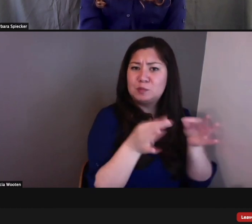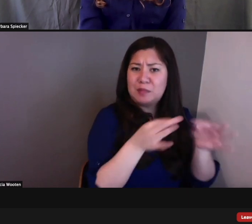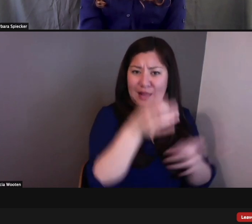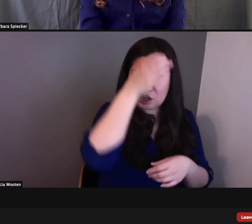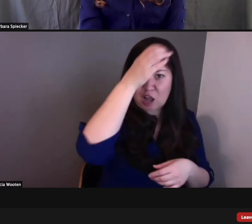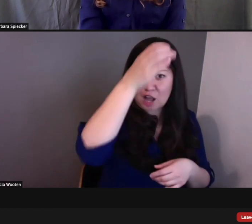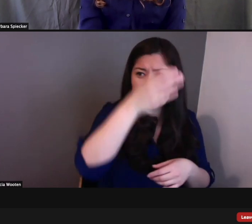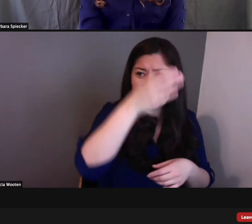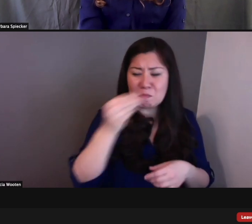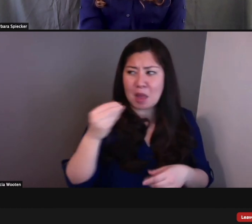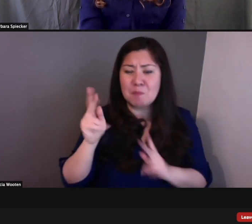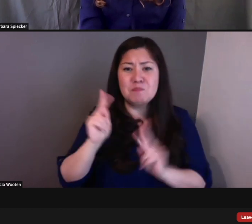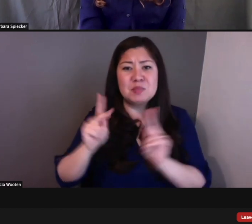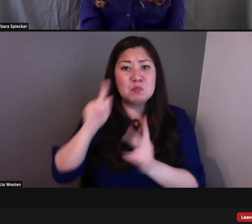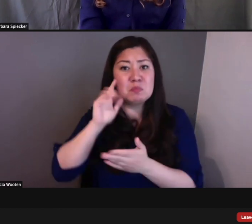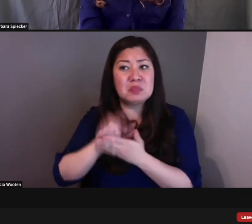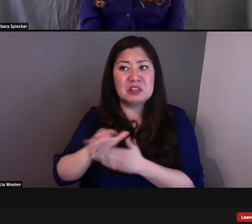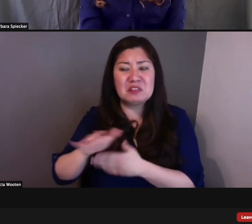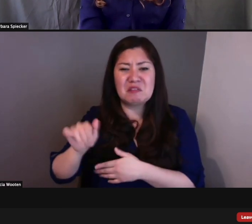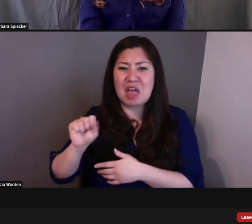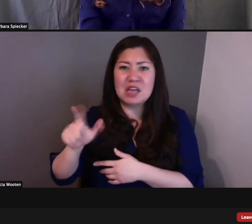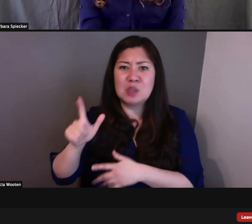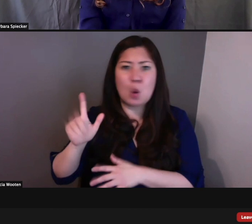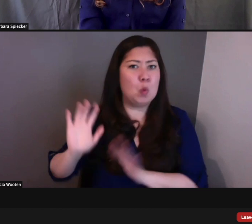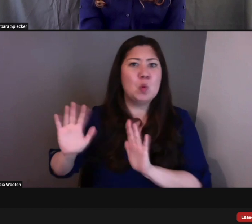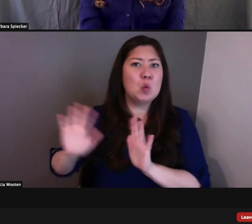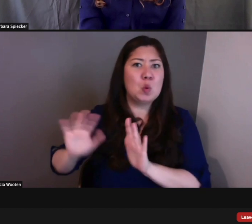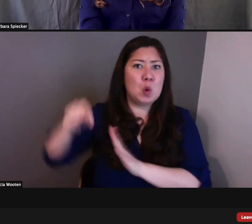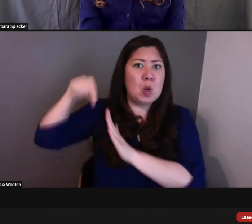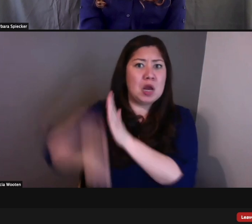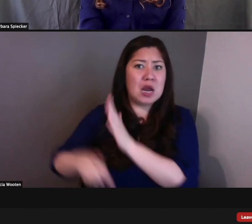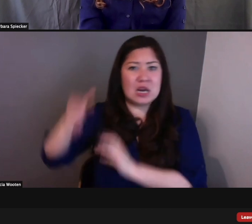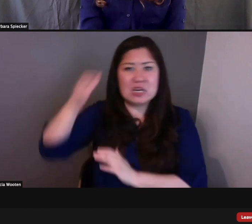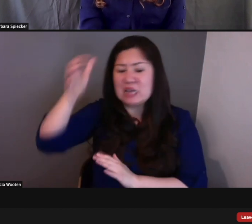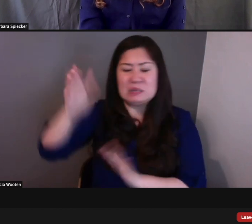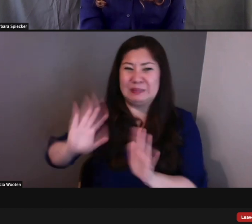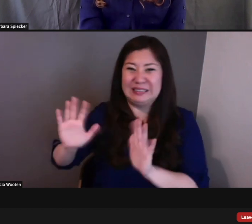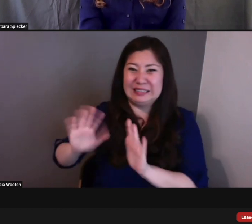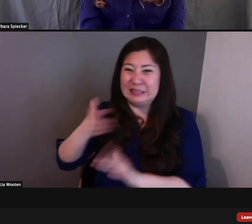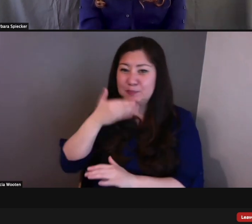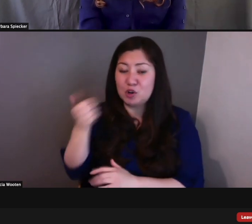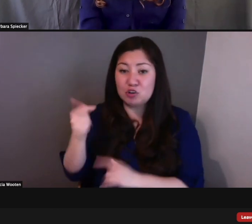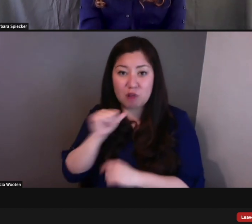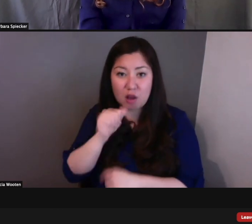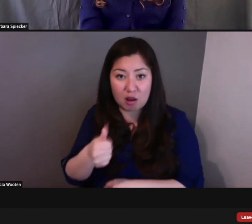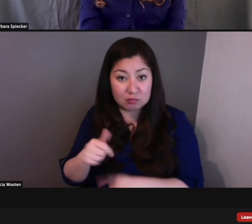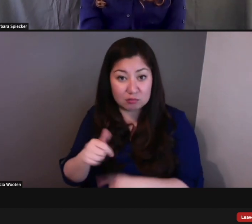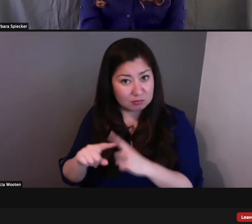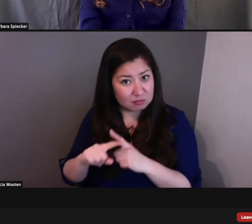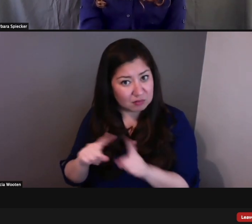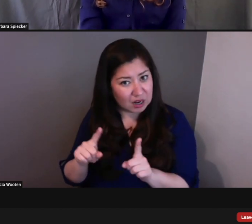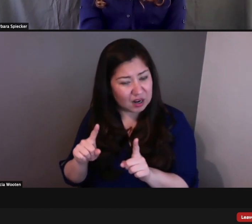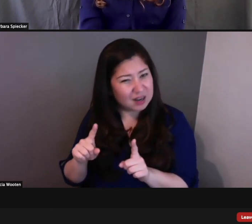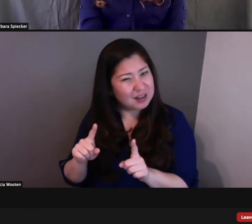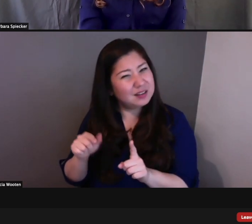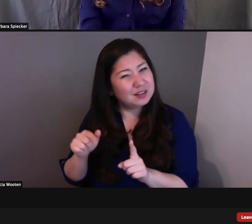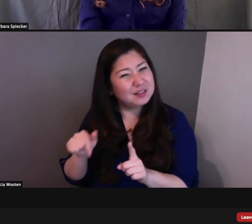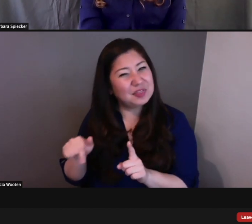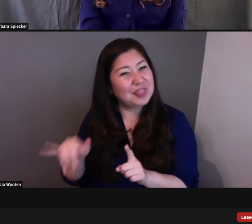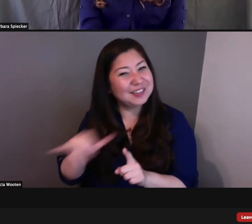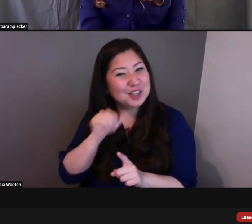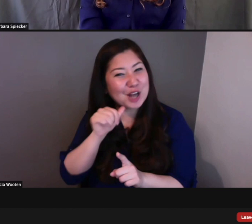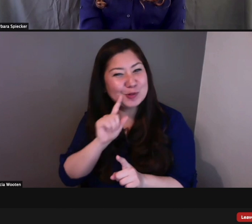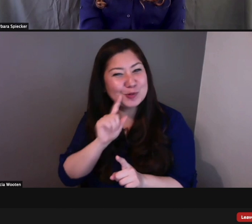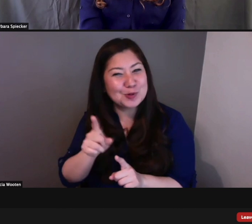We're functioning in English at one point, and we're functioning in French in another. But with ASL, that doesn't happen because English